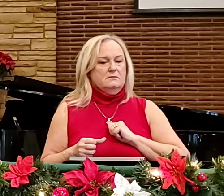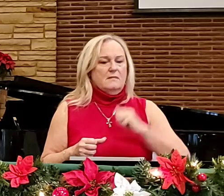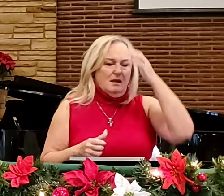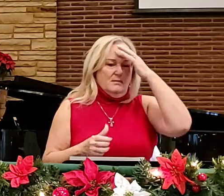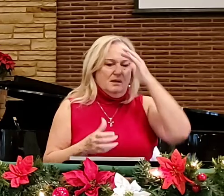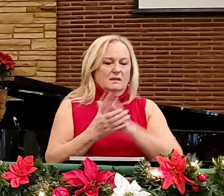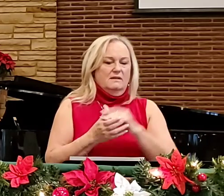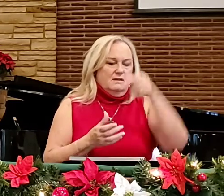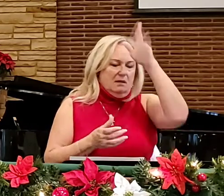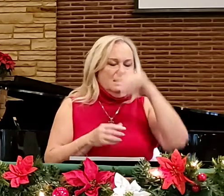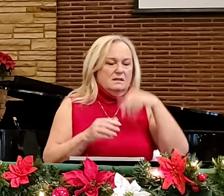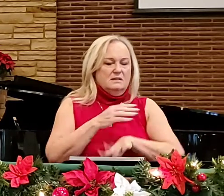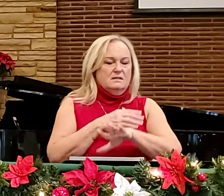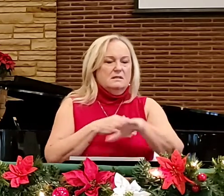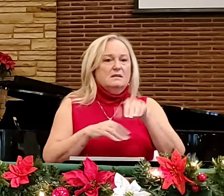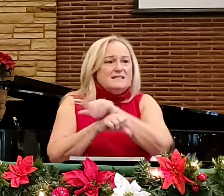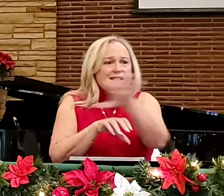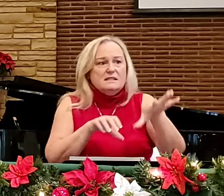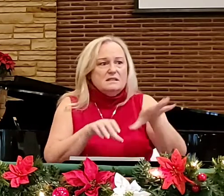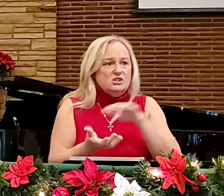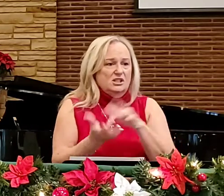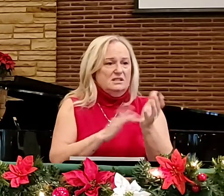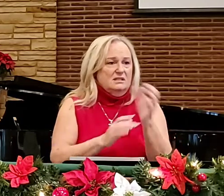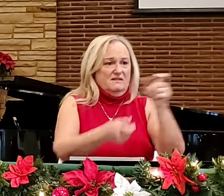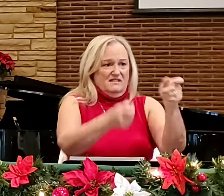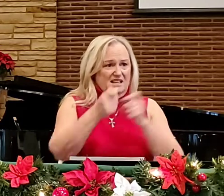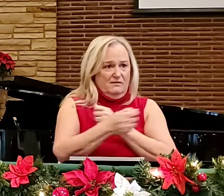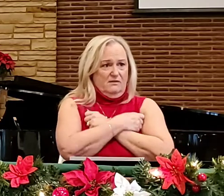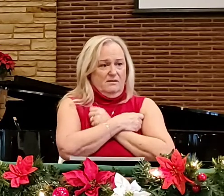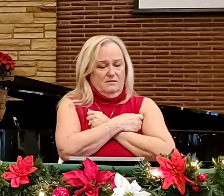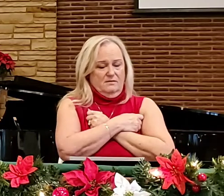I believe God sent Jesus as a gift of love